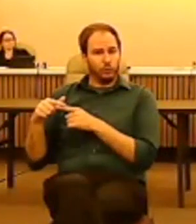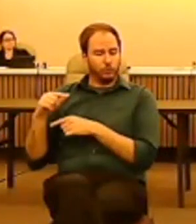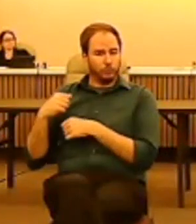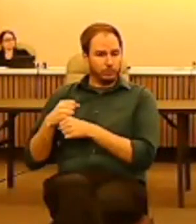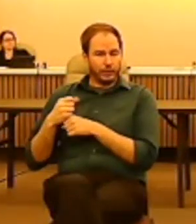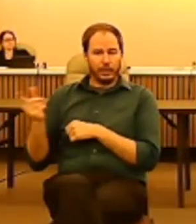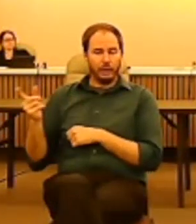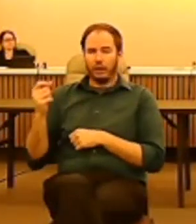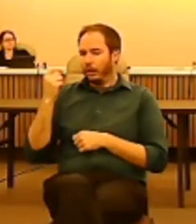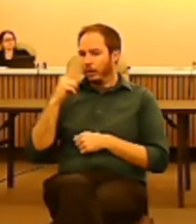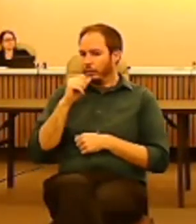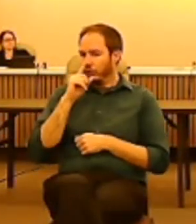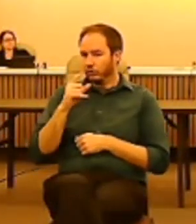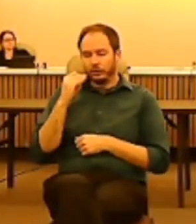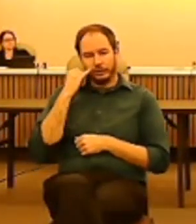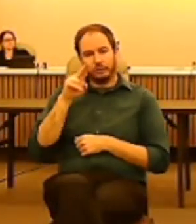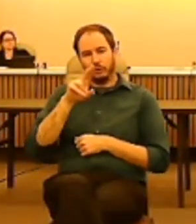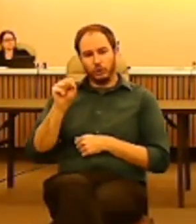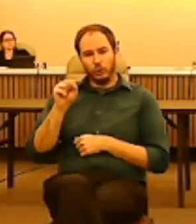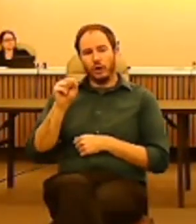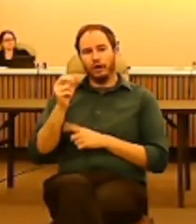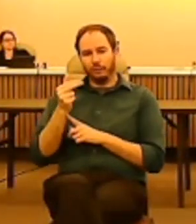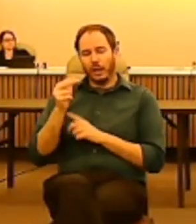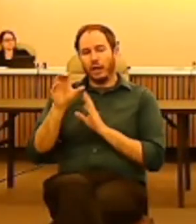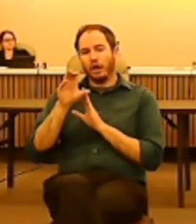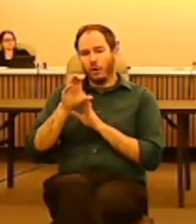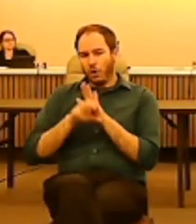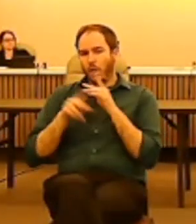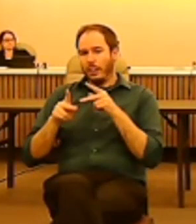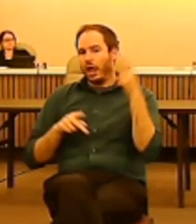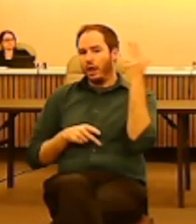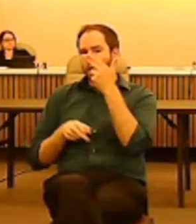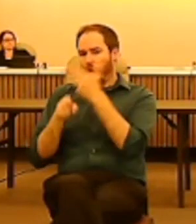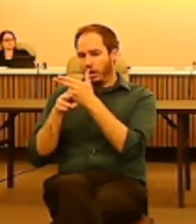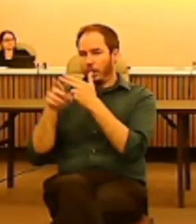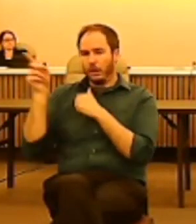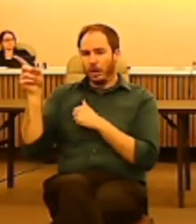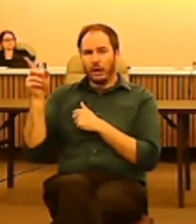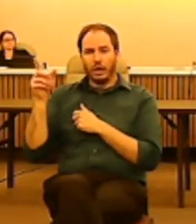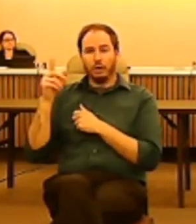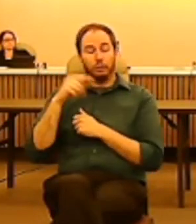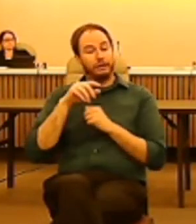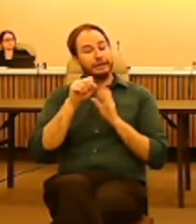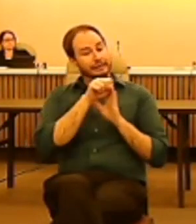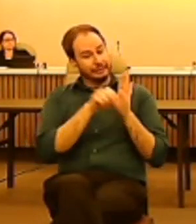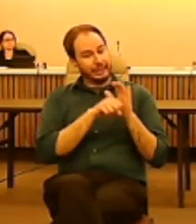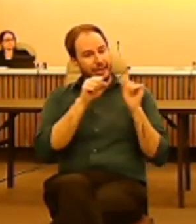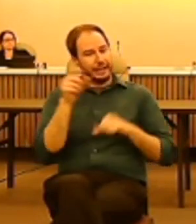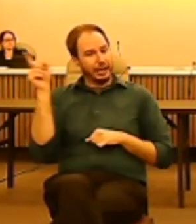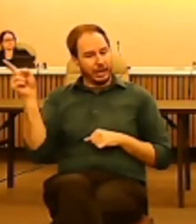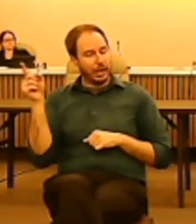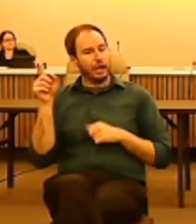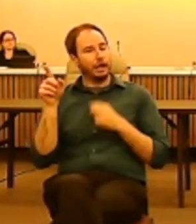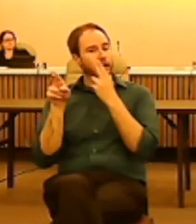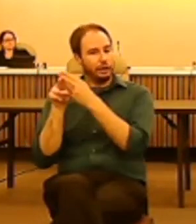of the things, I'm not sure if US flag code allows it to fly under the US flag, but we could fly the state flag under the US flag and fly Right.